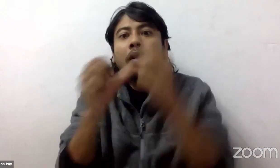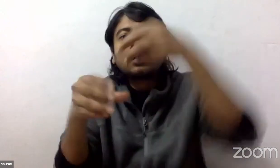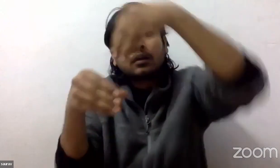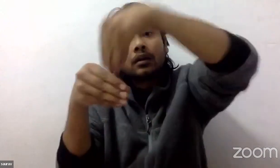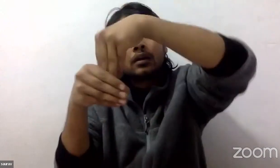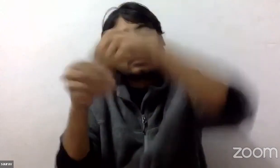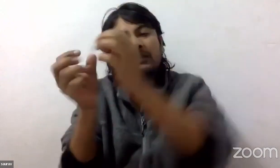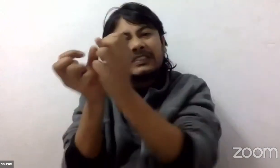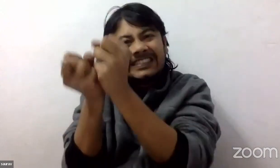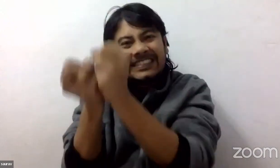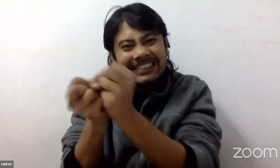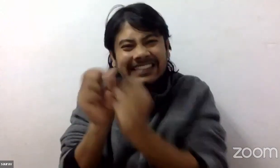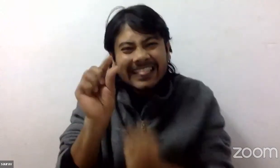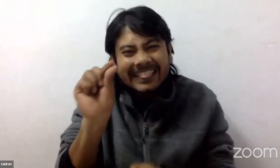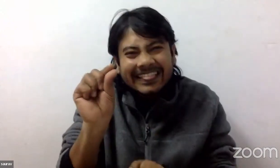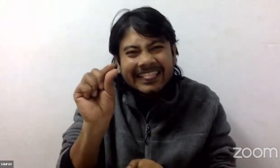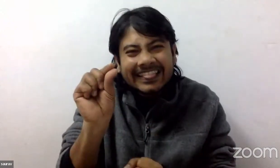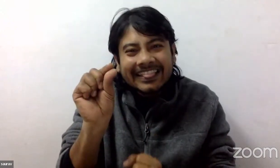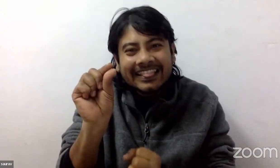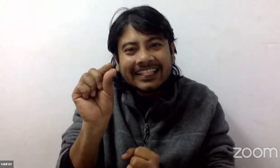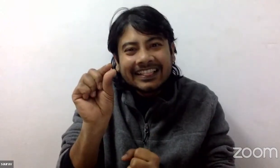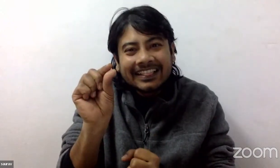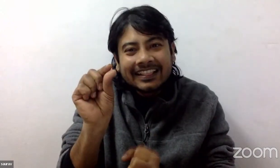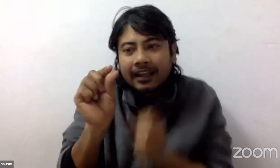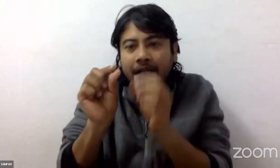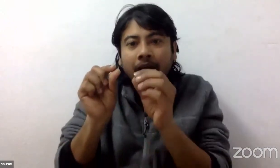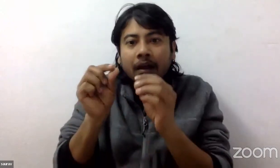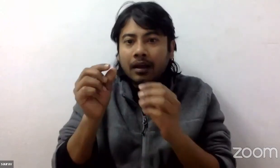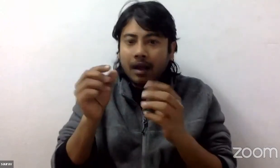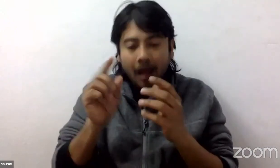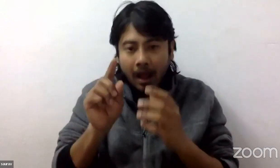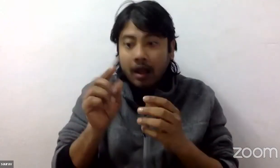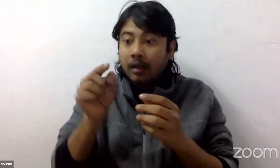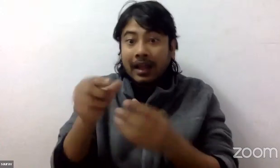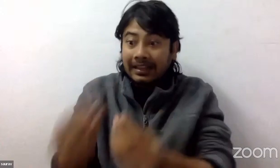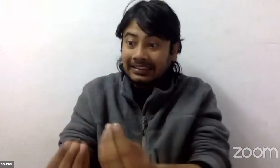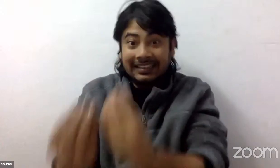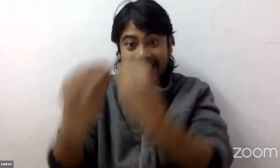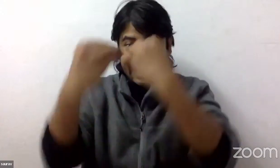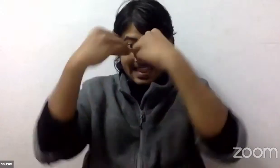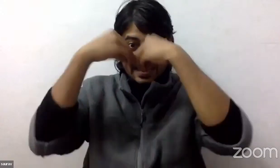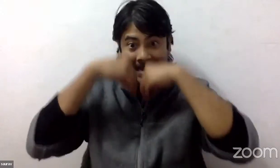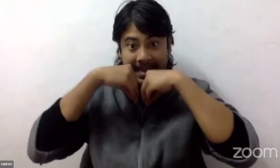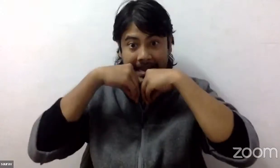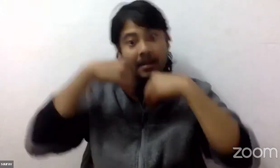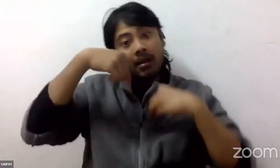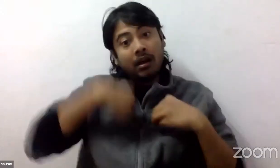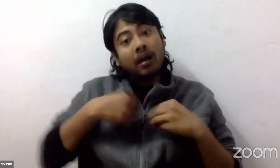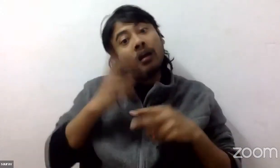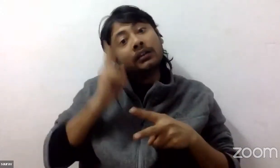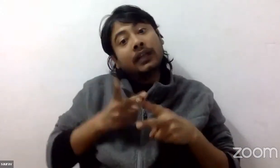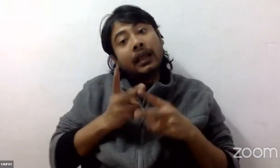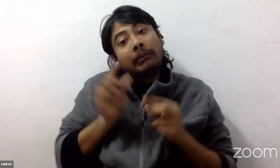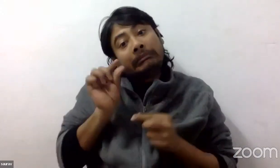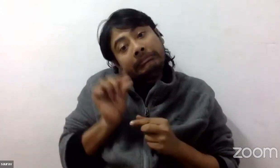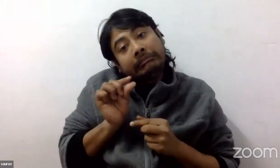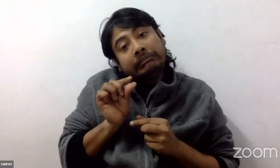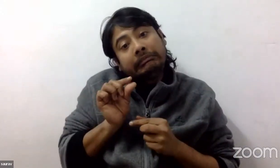within themselves. They do not release it in the body. Now imagine if on the 11th day, when we are supposed